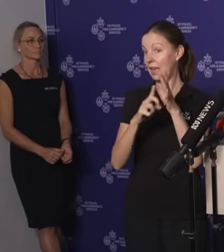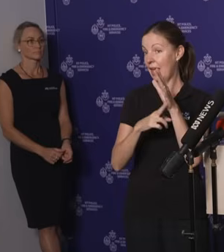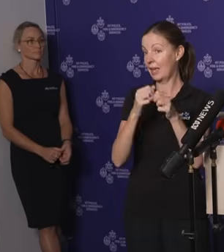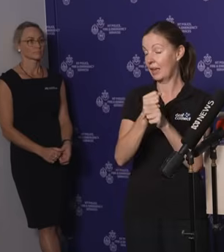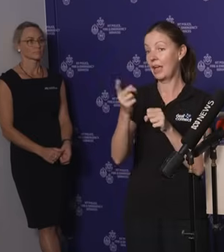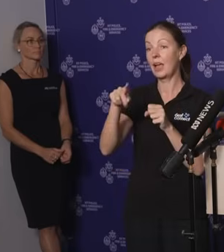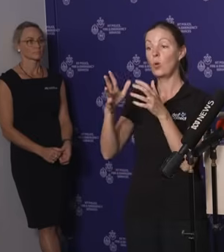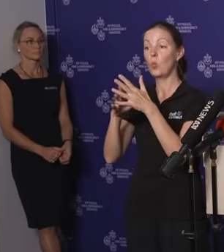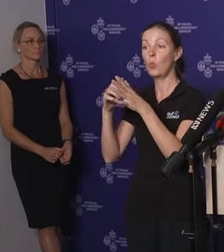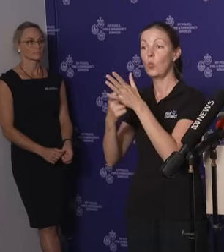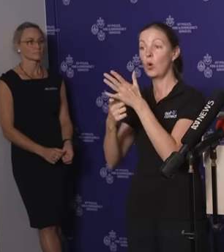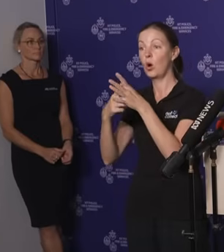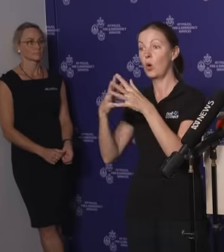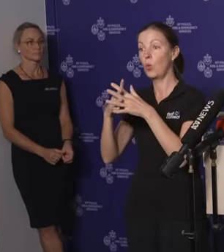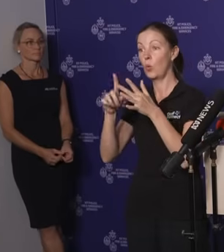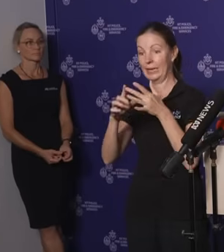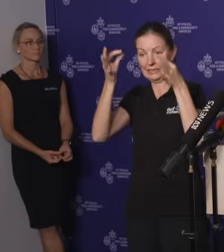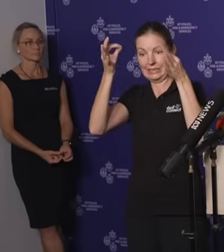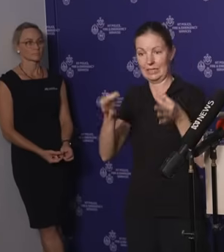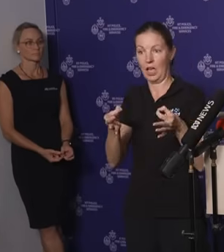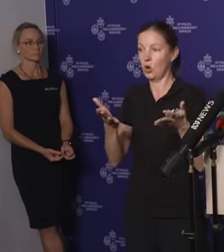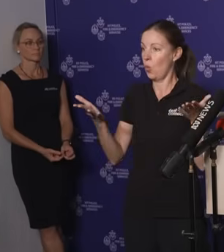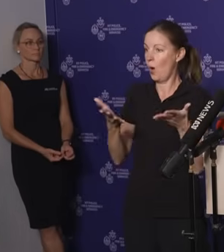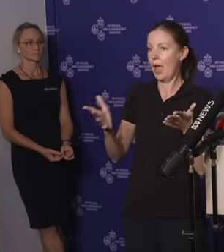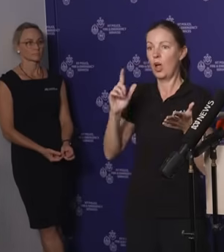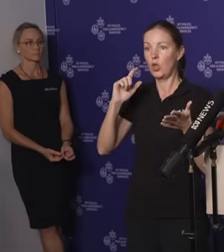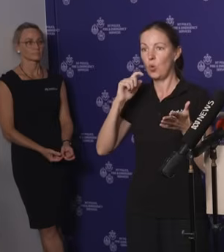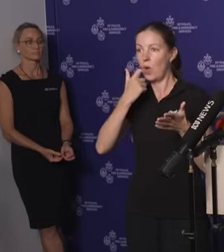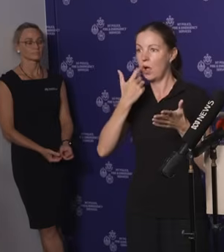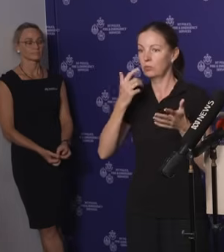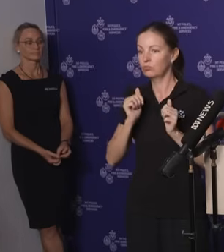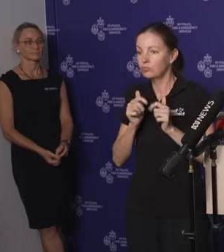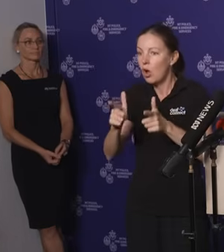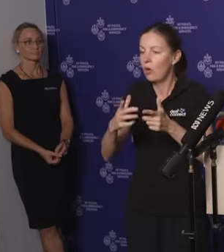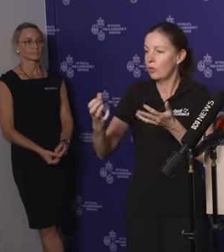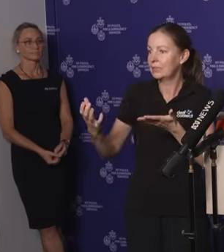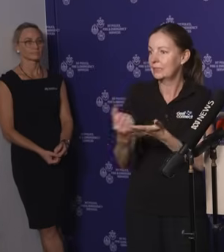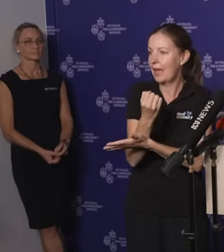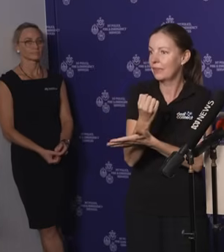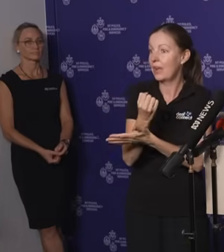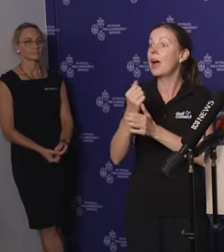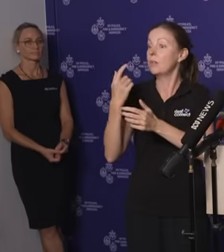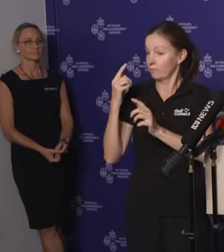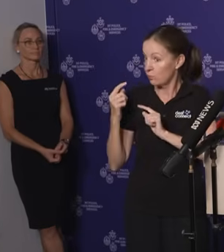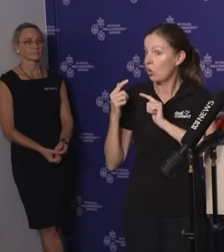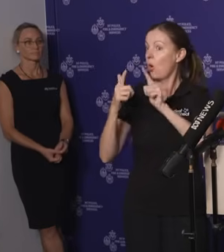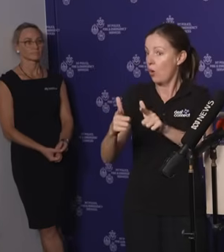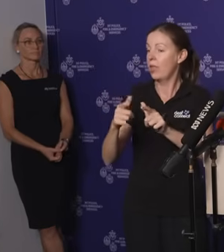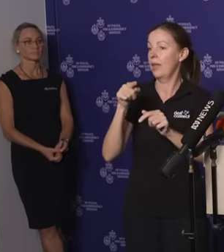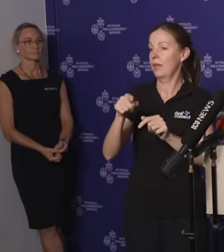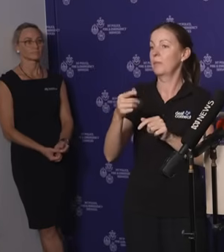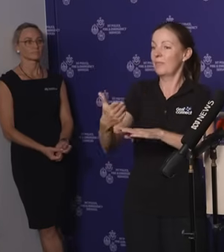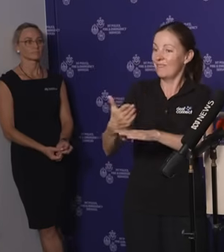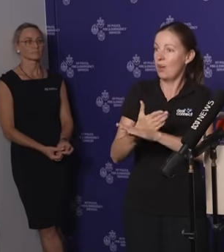of shelter and to be there before darkness tonight. Aragapamara Umugabi